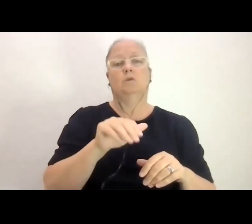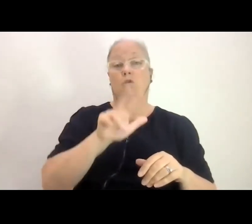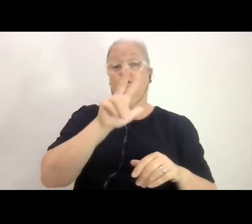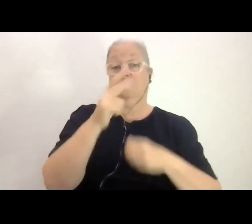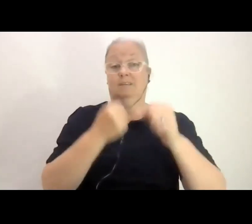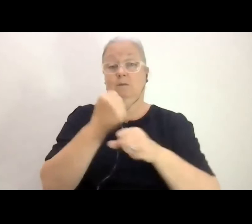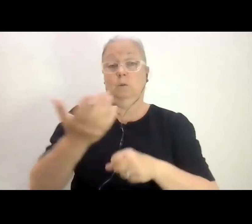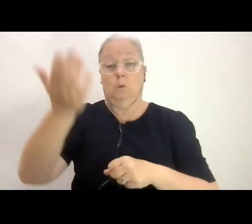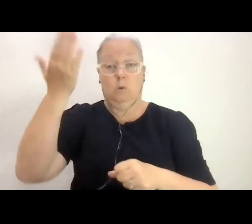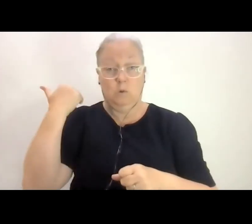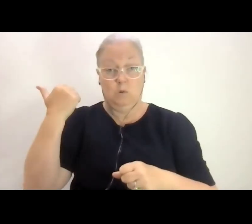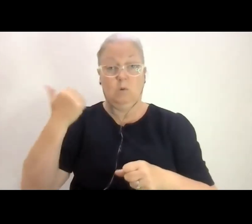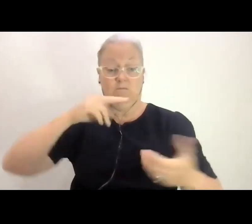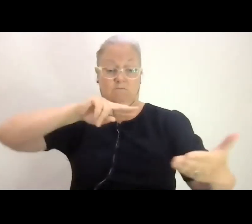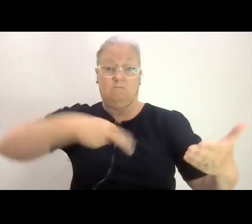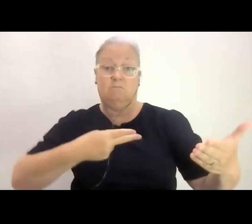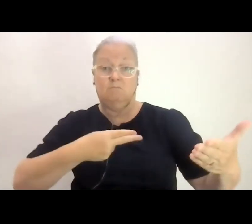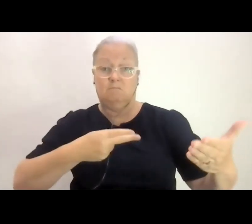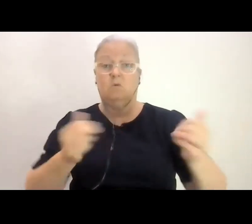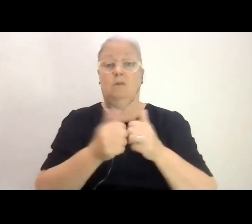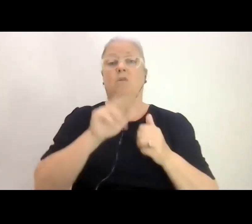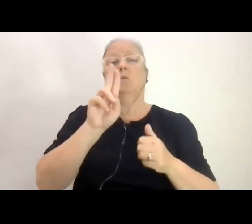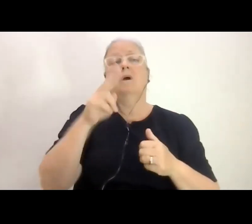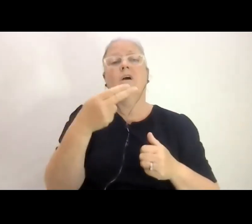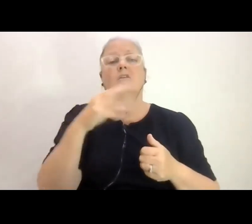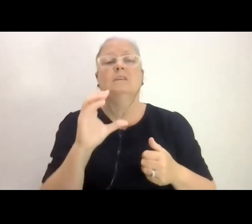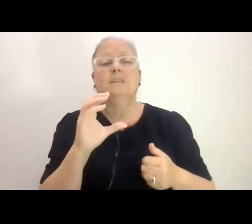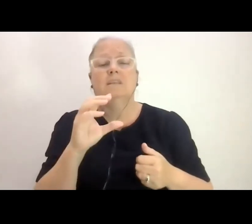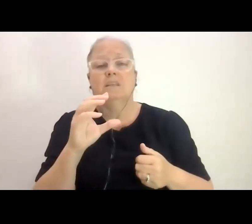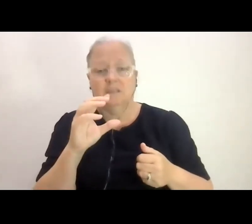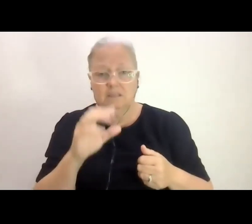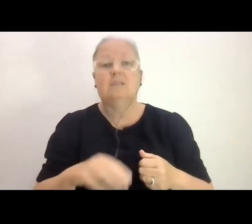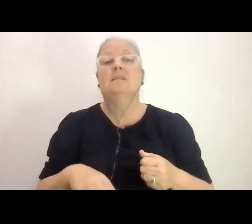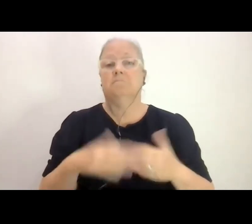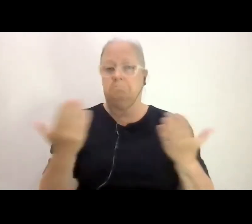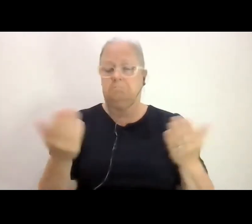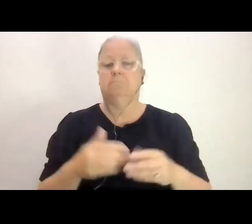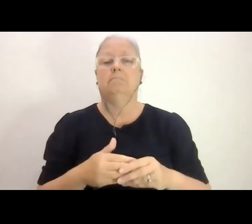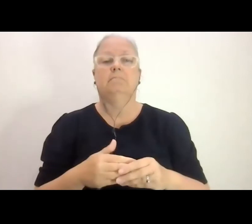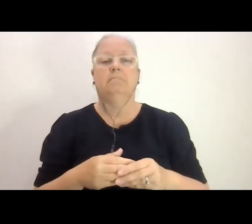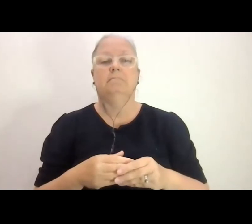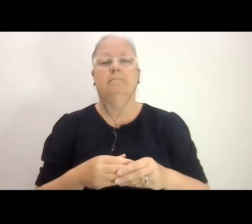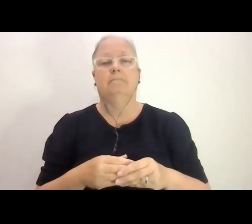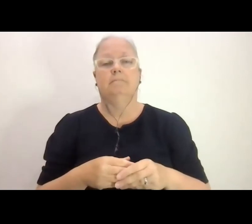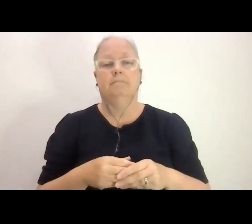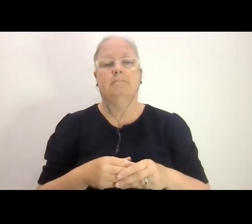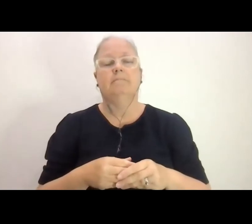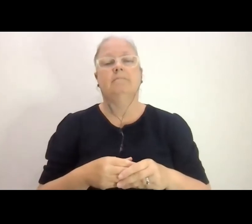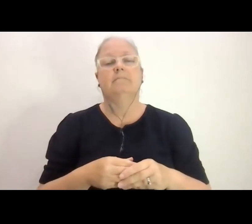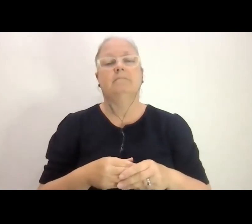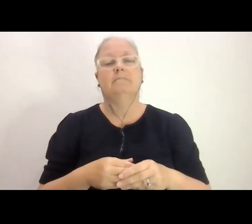its political will through public messaging and UAC awareness. An